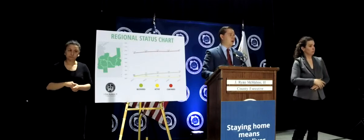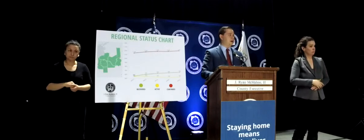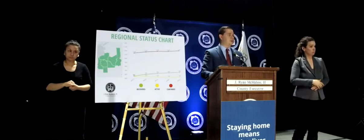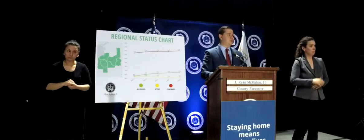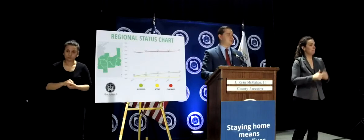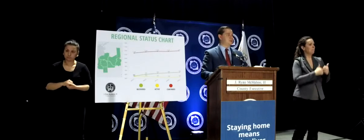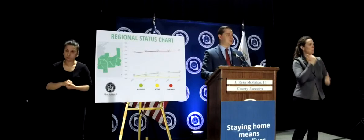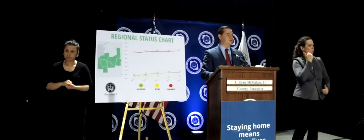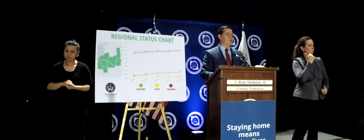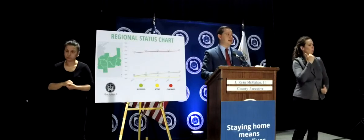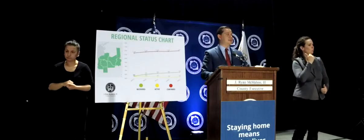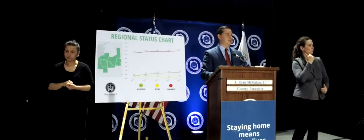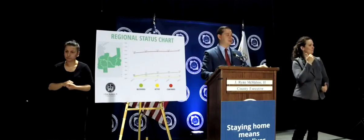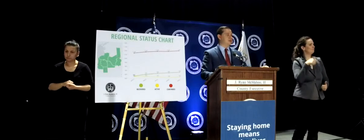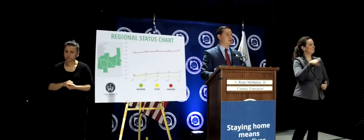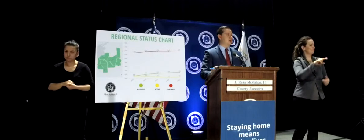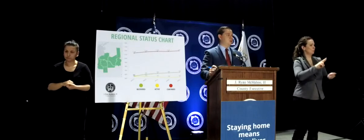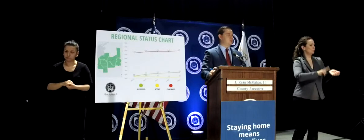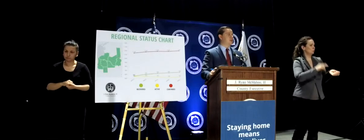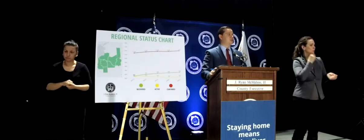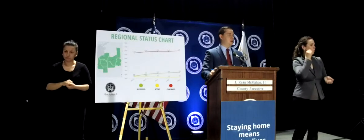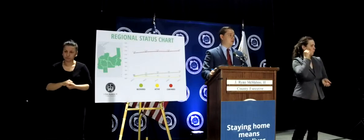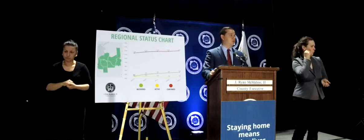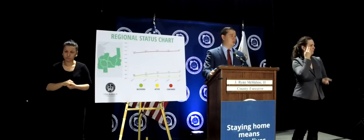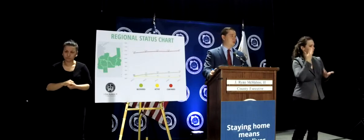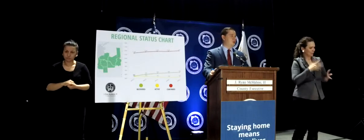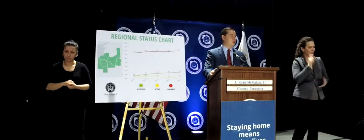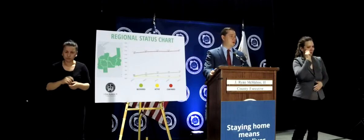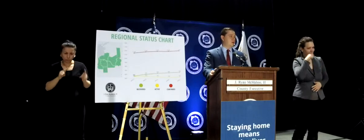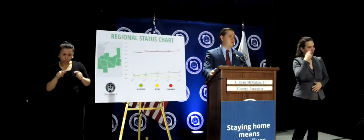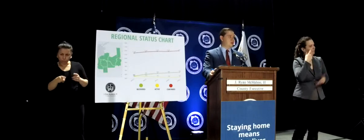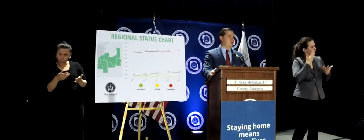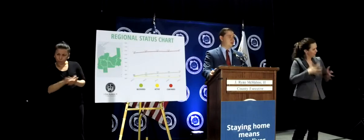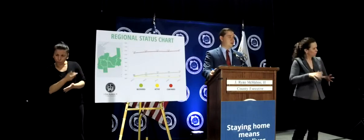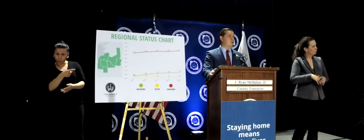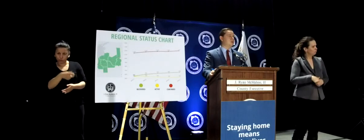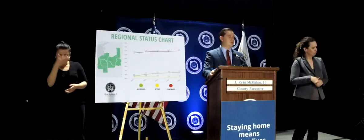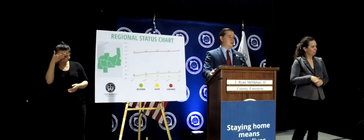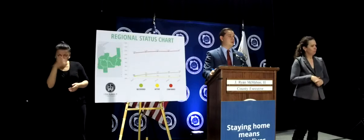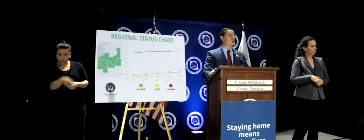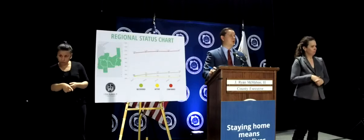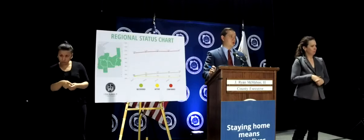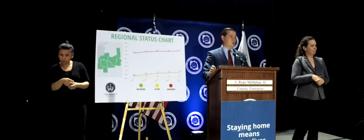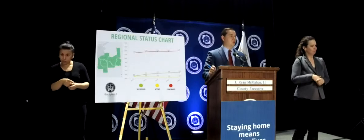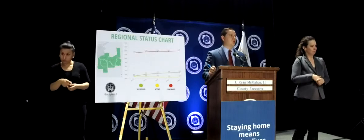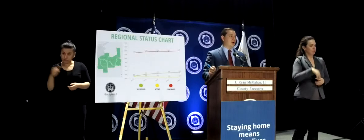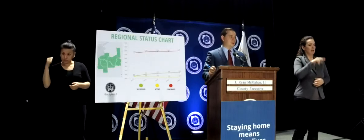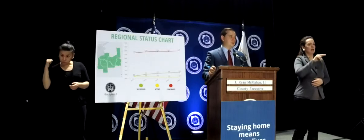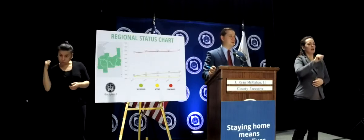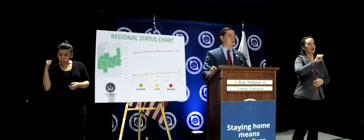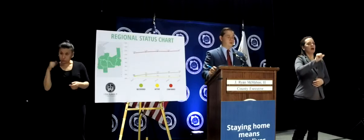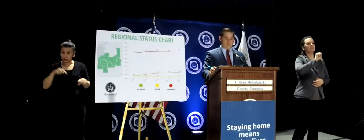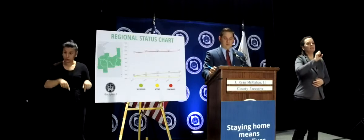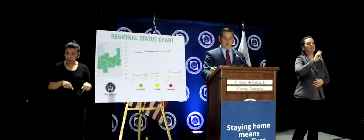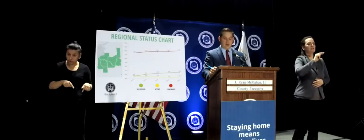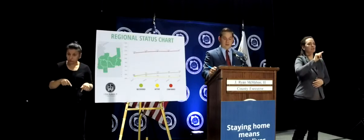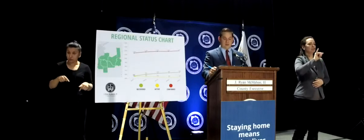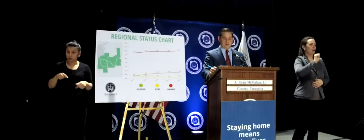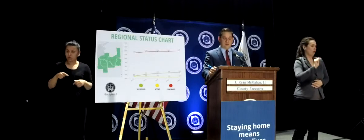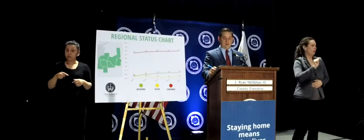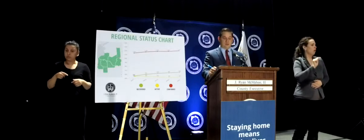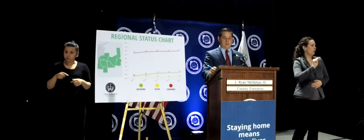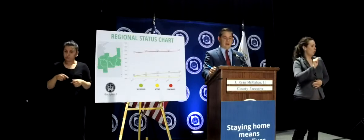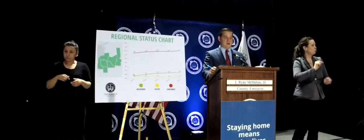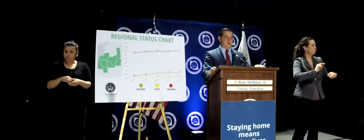our proactive assisted living testing with Essentia Health. Either at facilities or at the Correct. community health center.